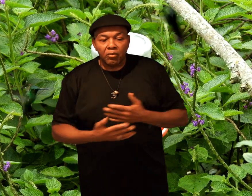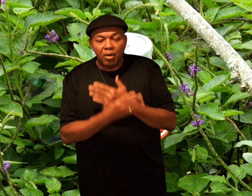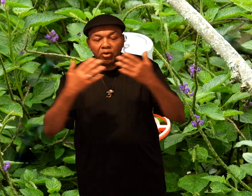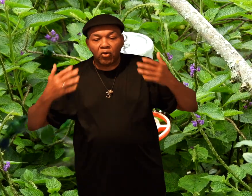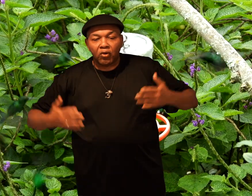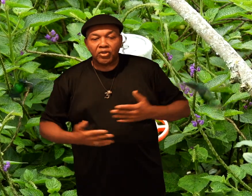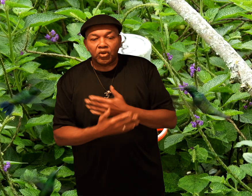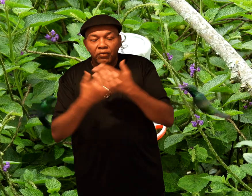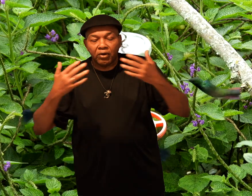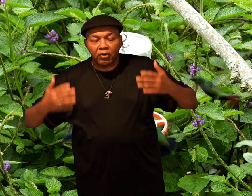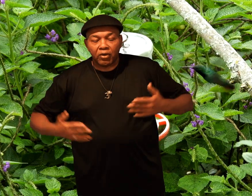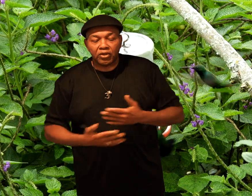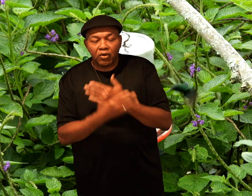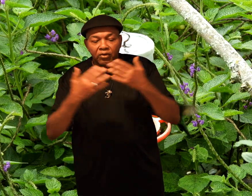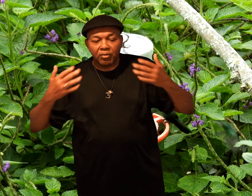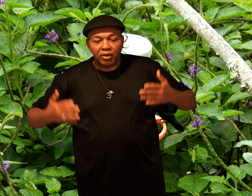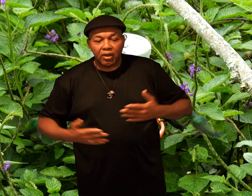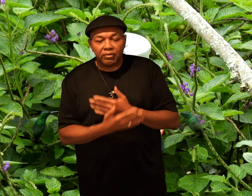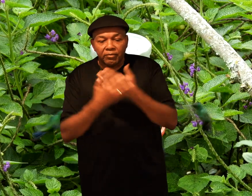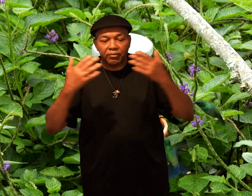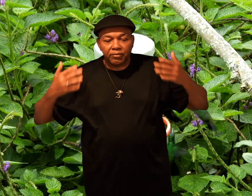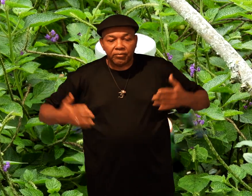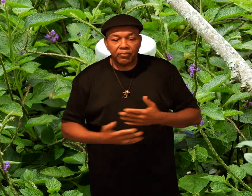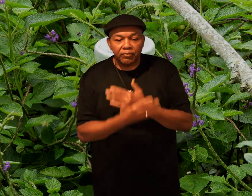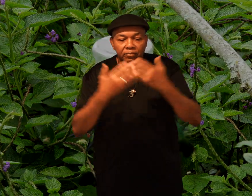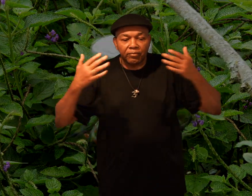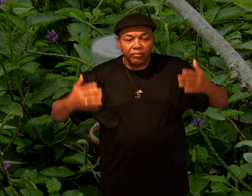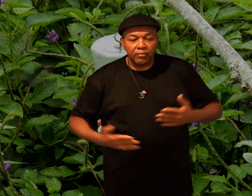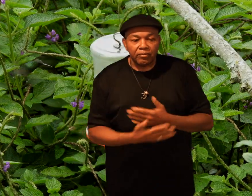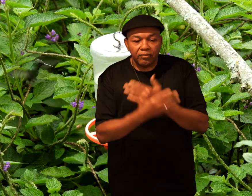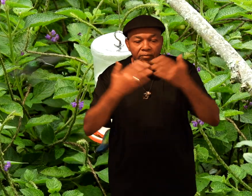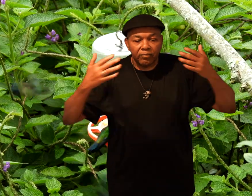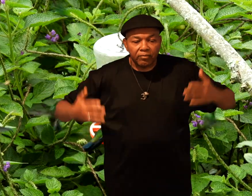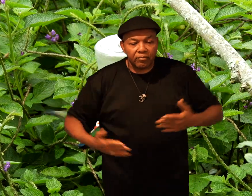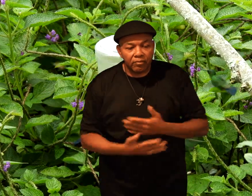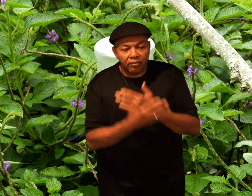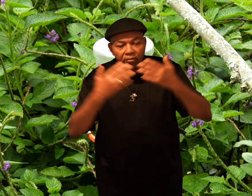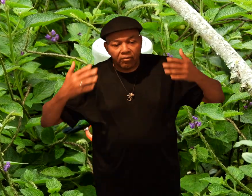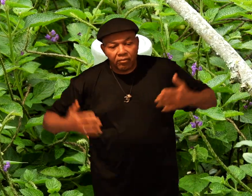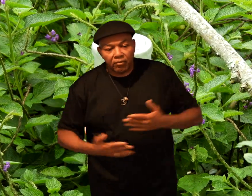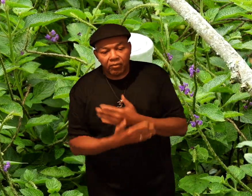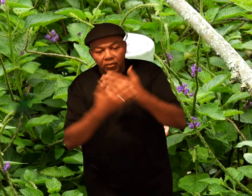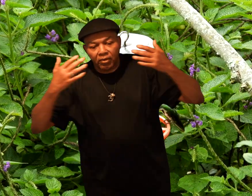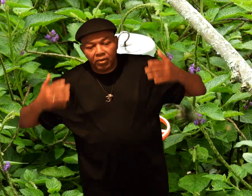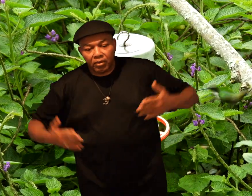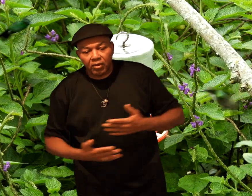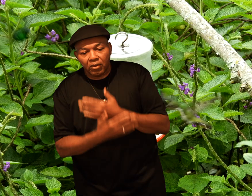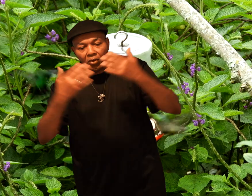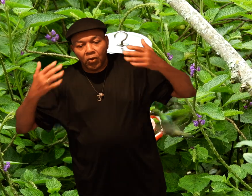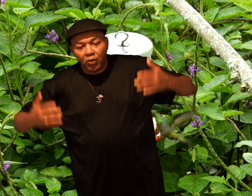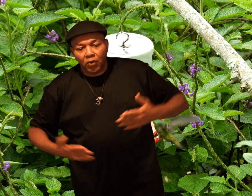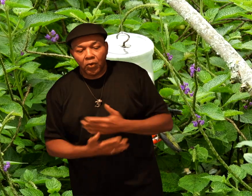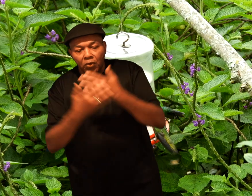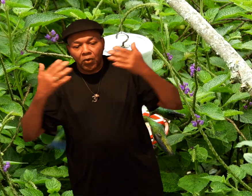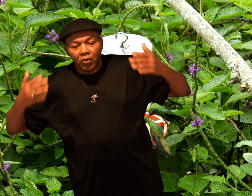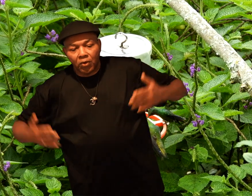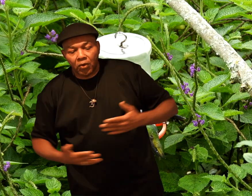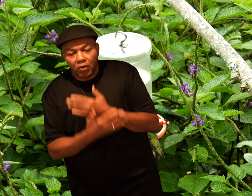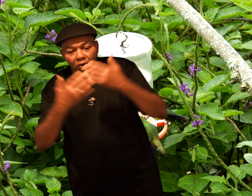Remember to cross over and cross it over your midline. As I was sitting in my garden, a hummingbird flew